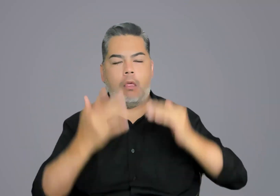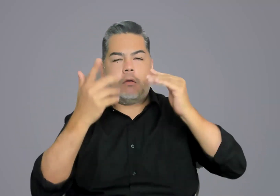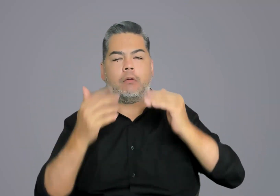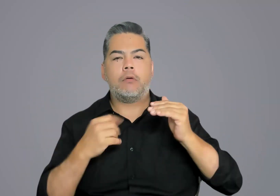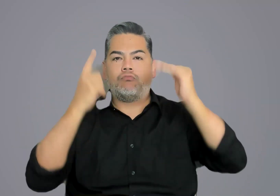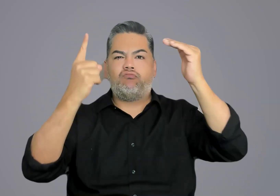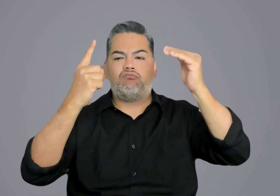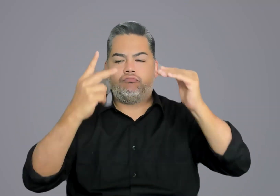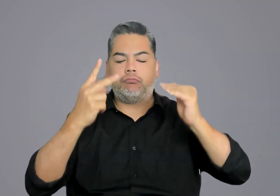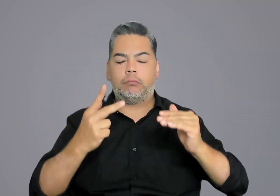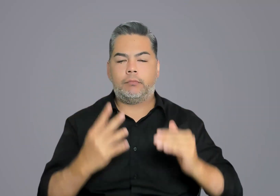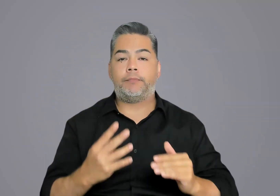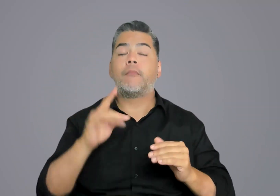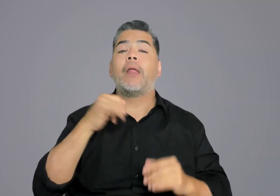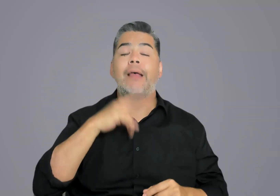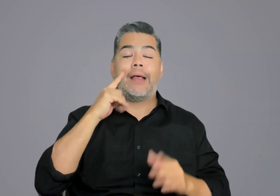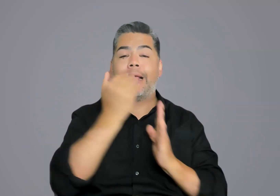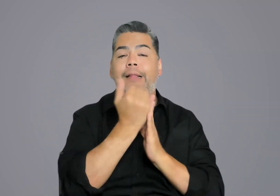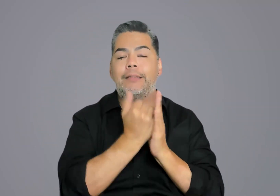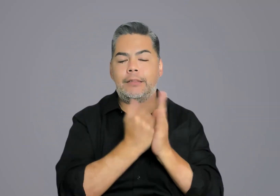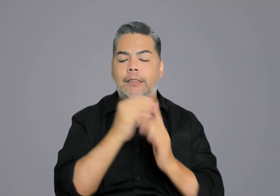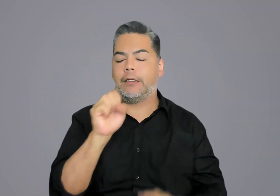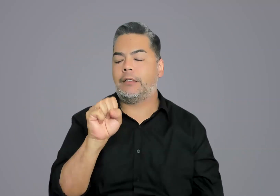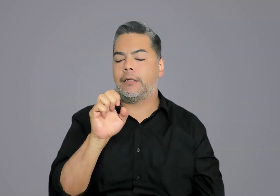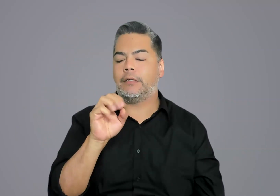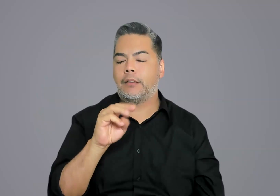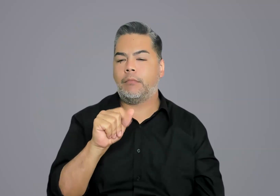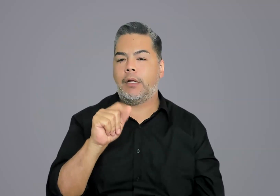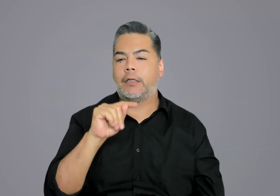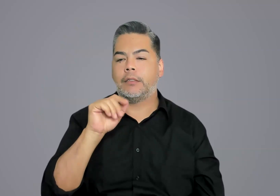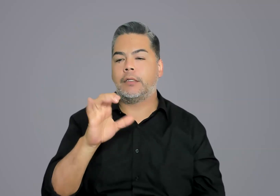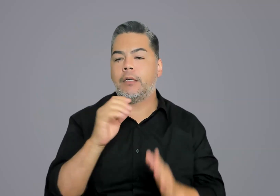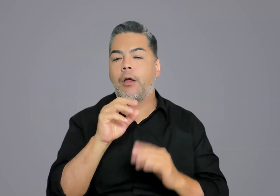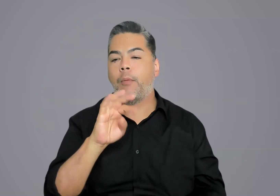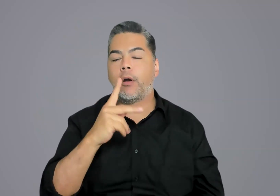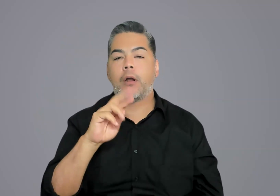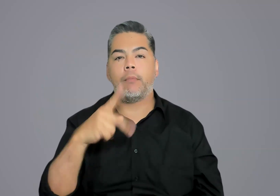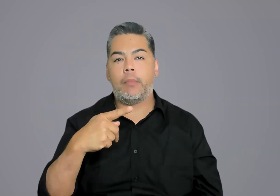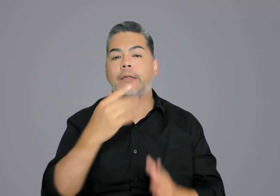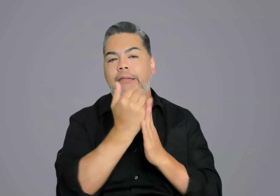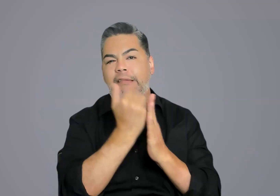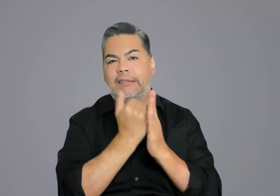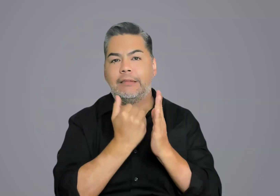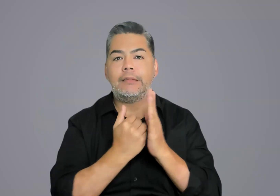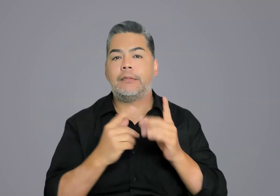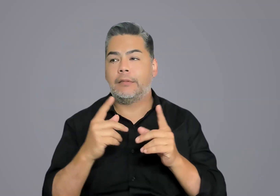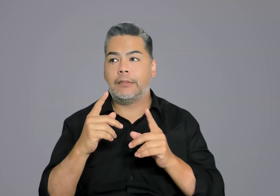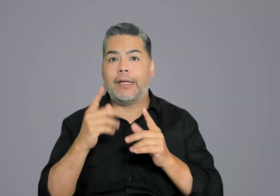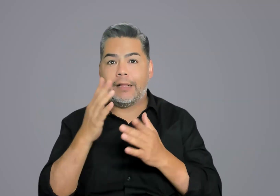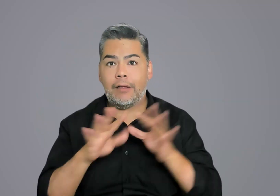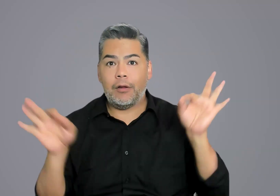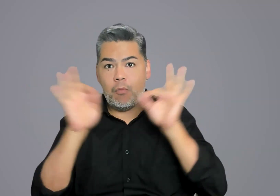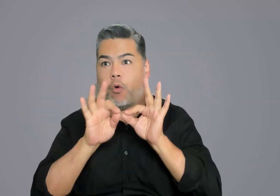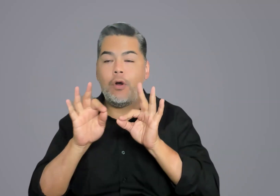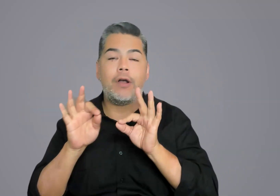Lists need semantic markup, navigation needs structure. Yet somehow the simplest things are overlooked, while stakeholders focus on shiny features